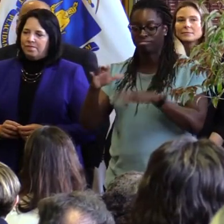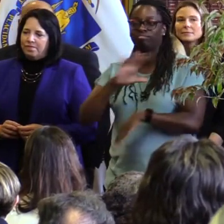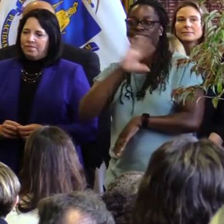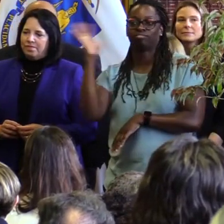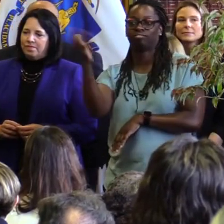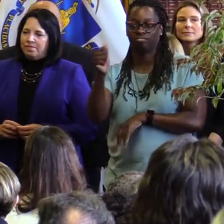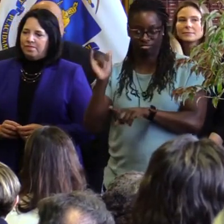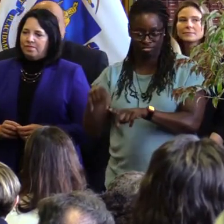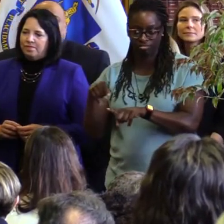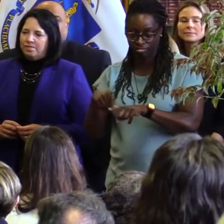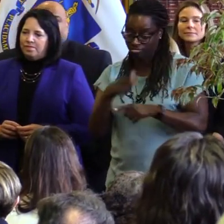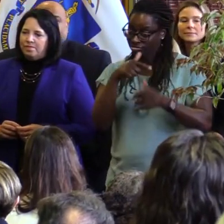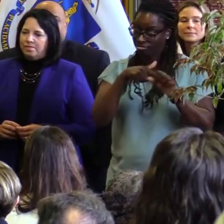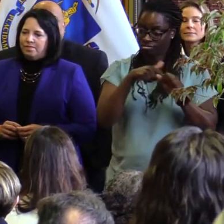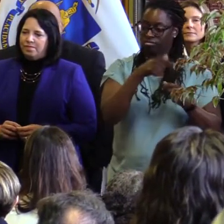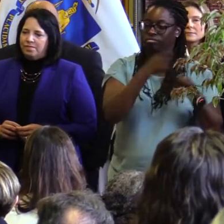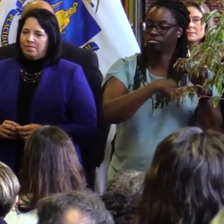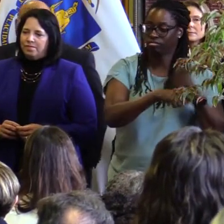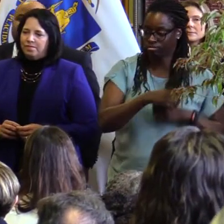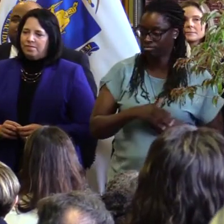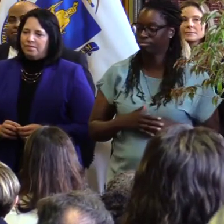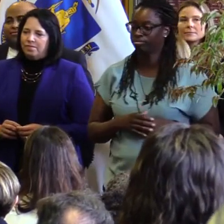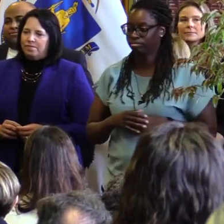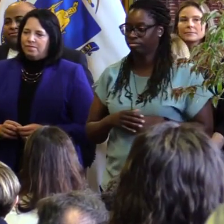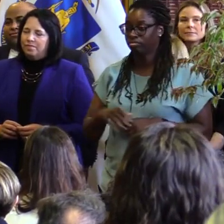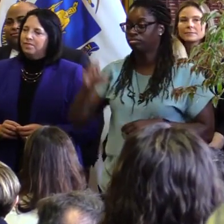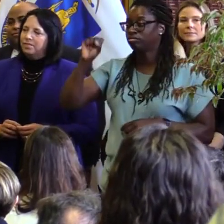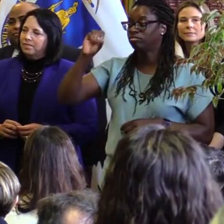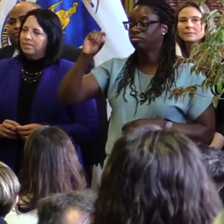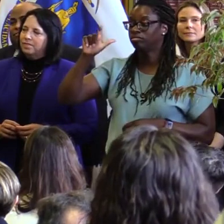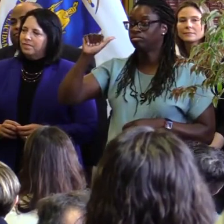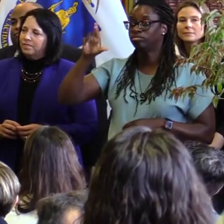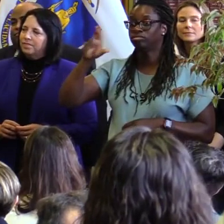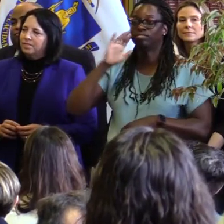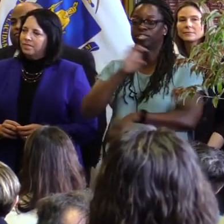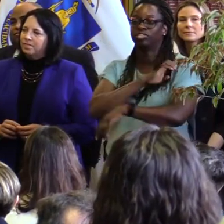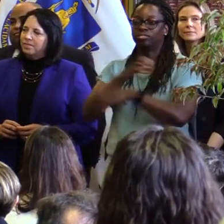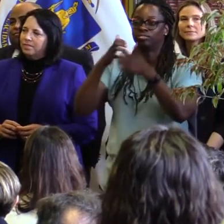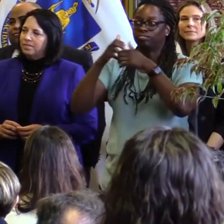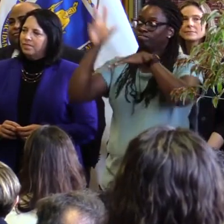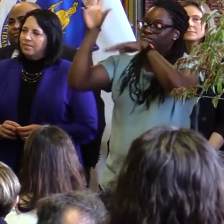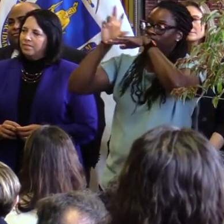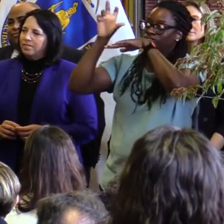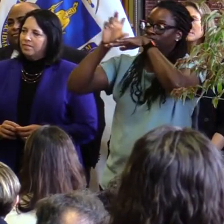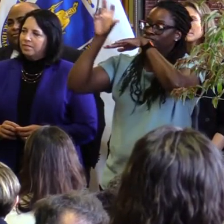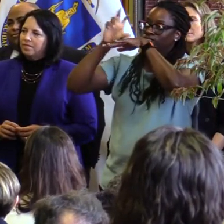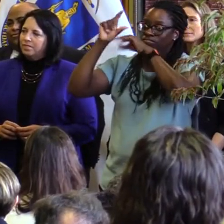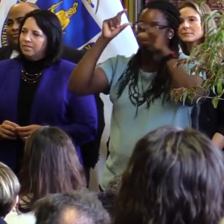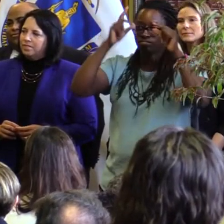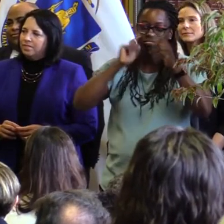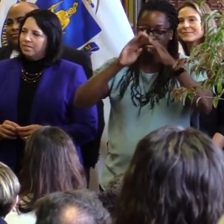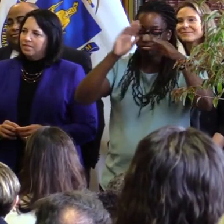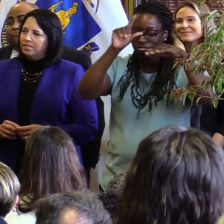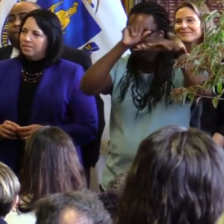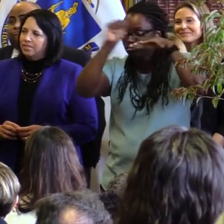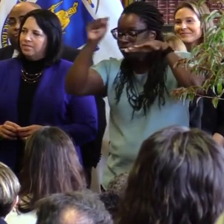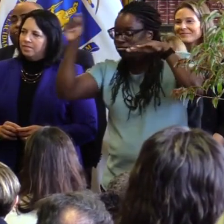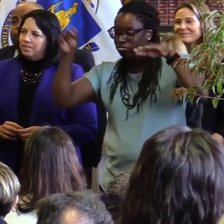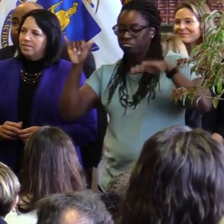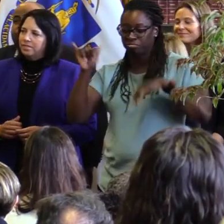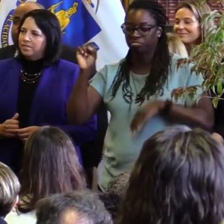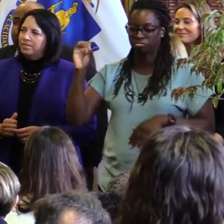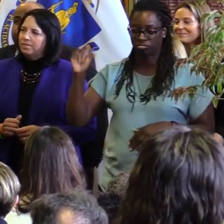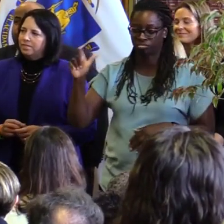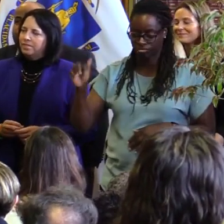a community-wide scale, in addition to doing things that you all understand: insulation, better windows,